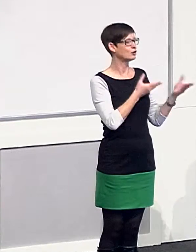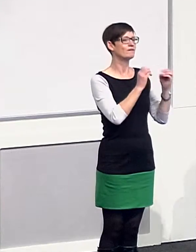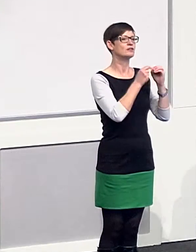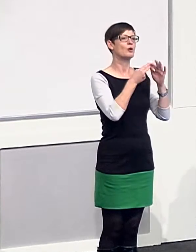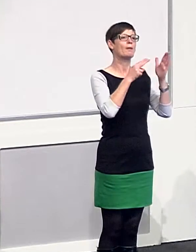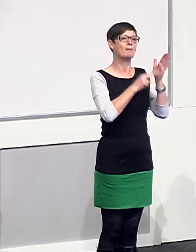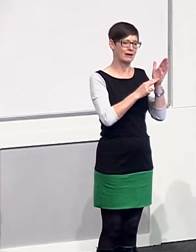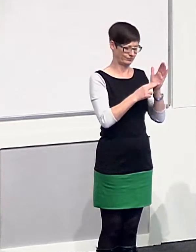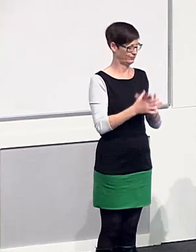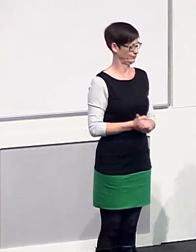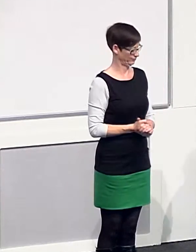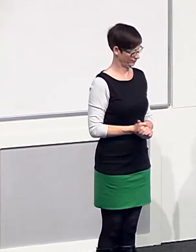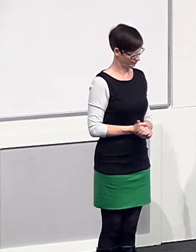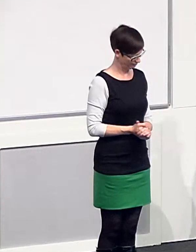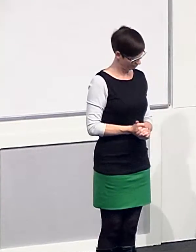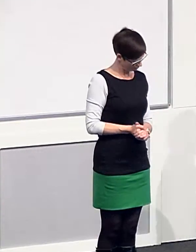about transparency.